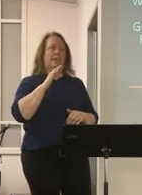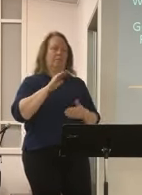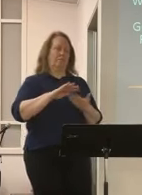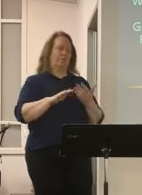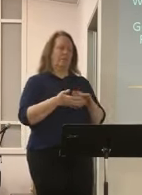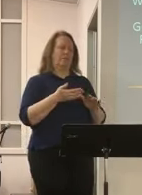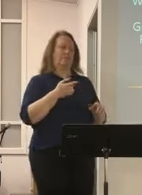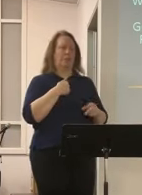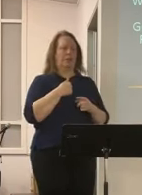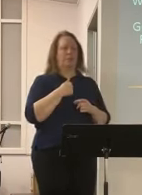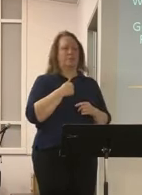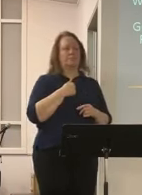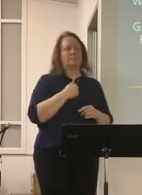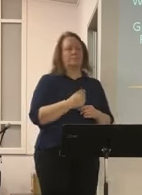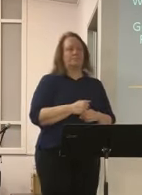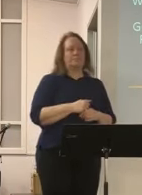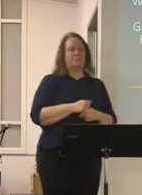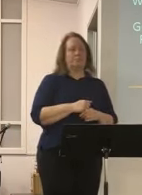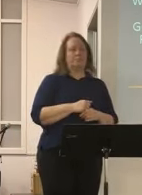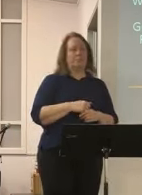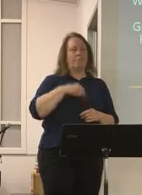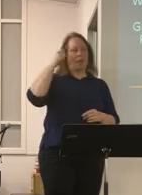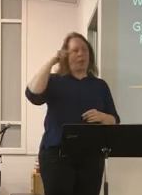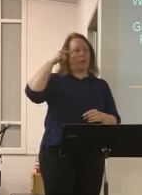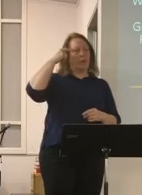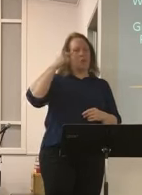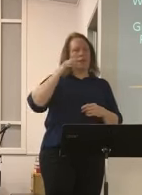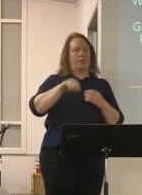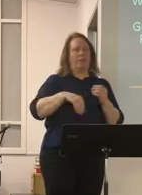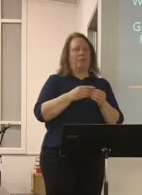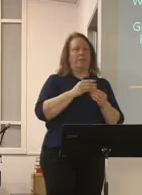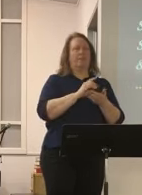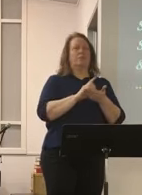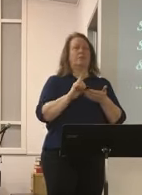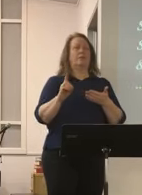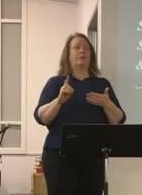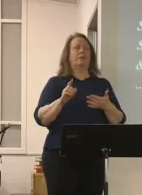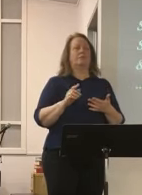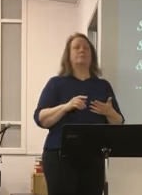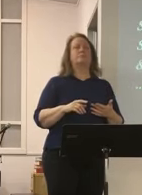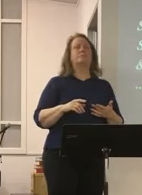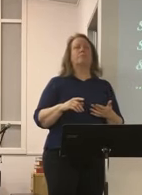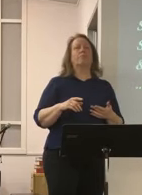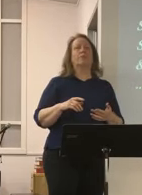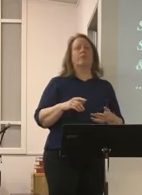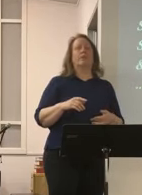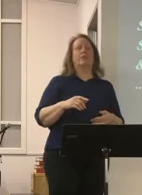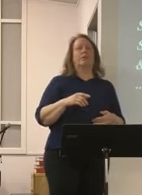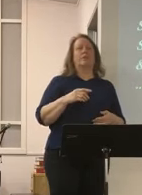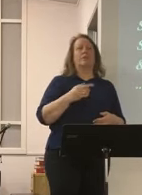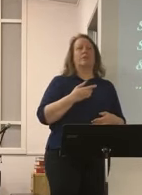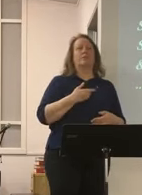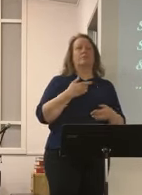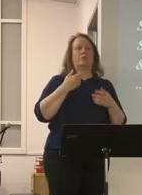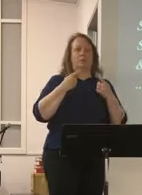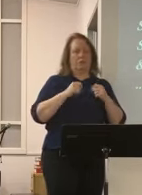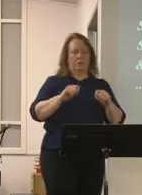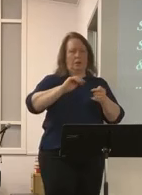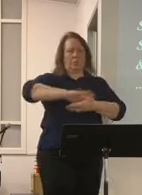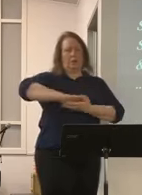me, do me. Think about that this week. As we strive to become more